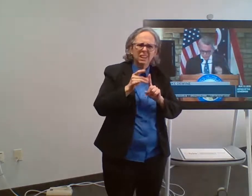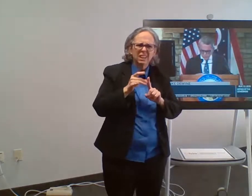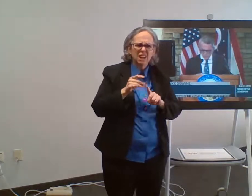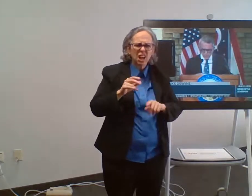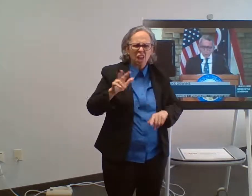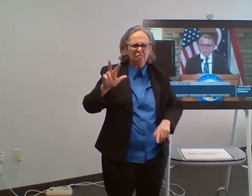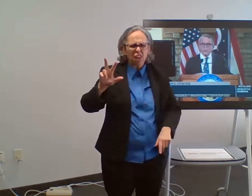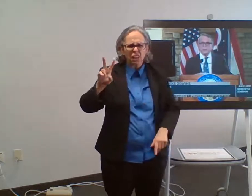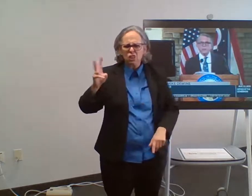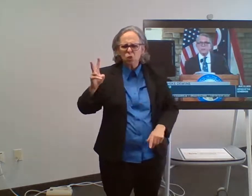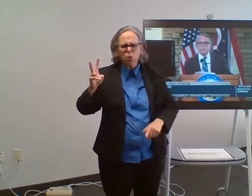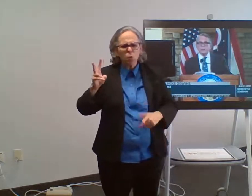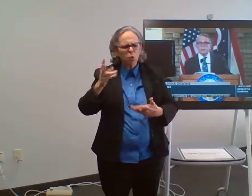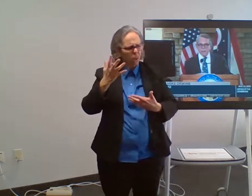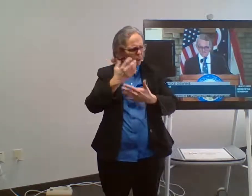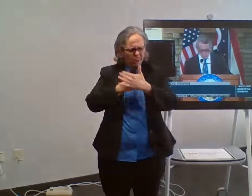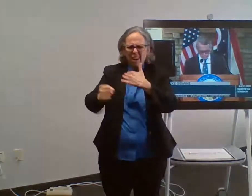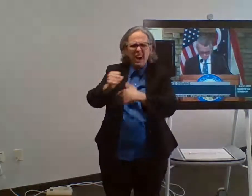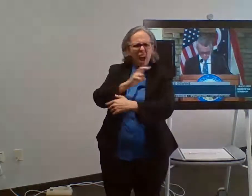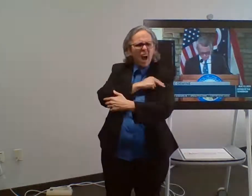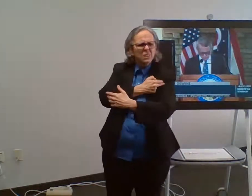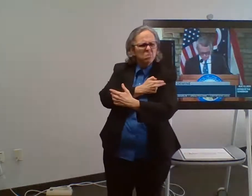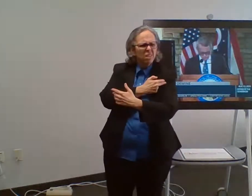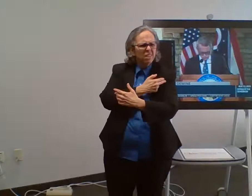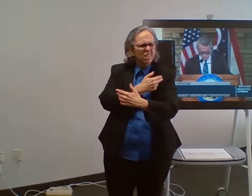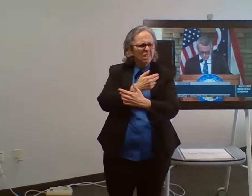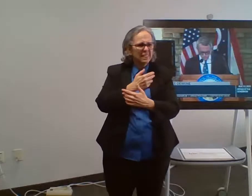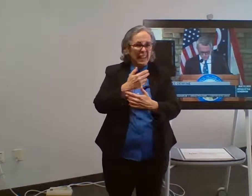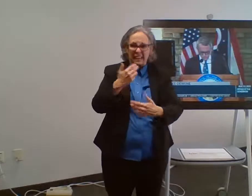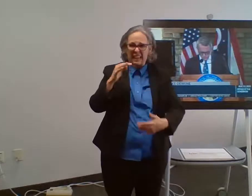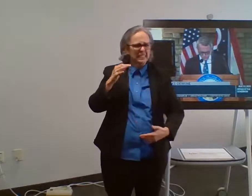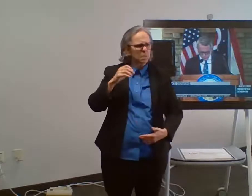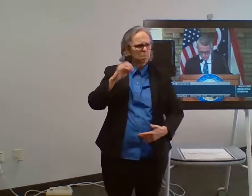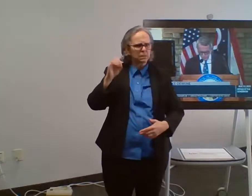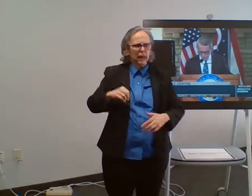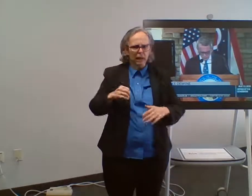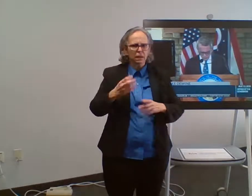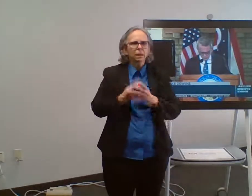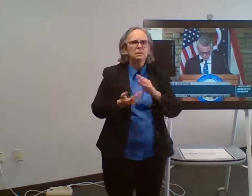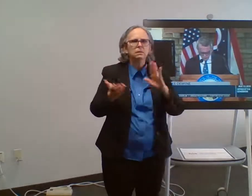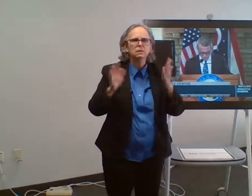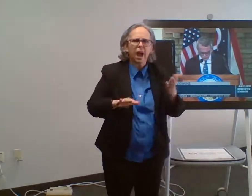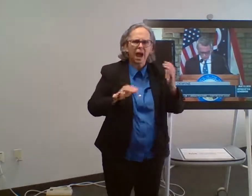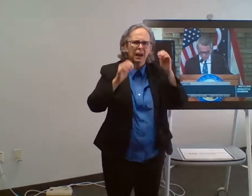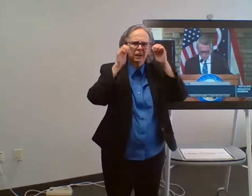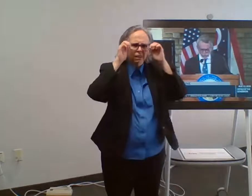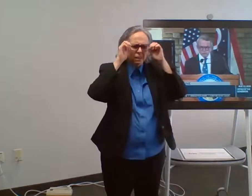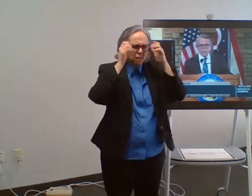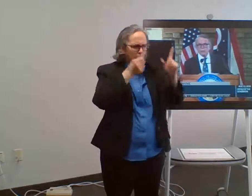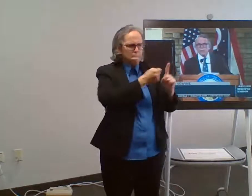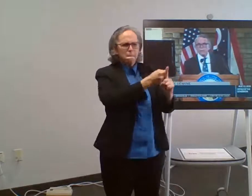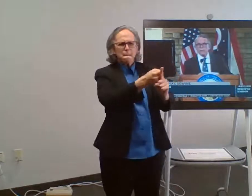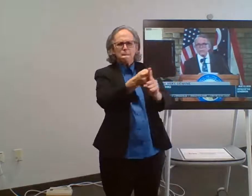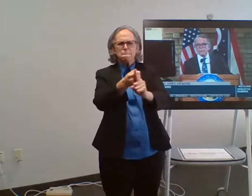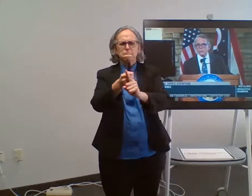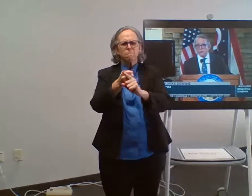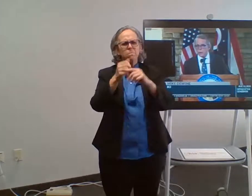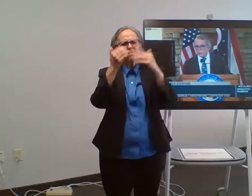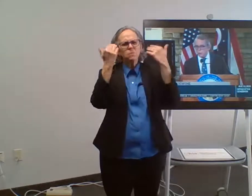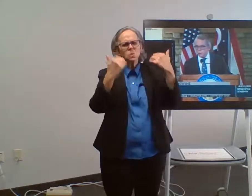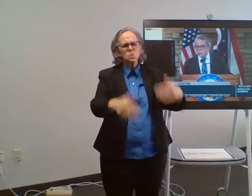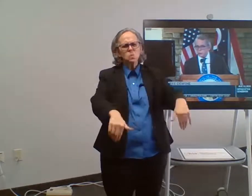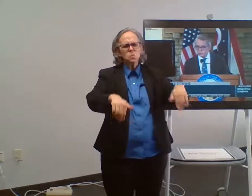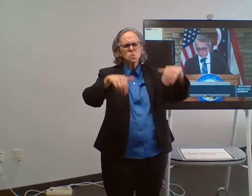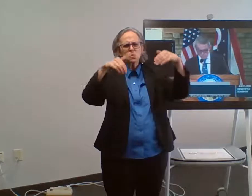of COVID-19 deaths. At least 6% of people who have tested positive for the virus